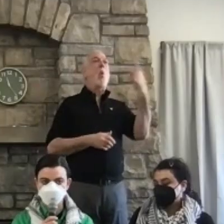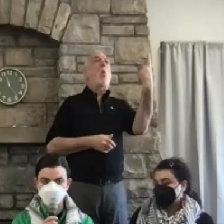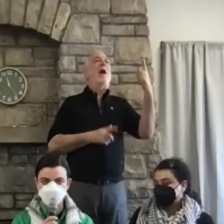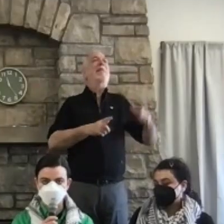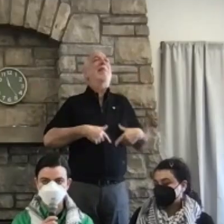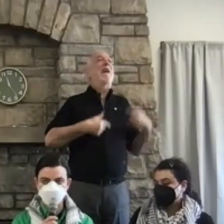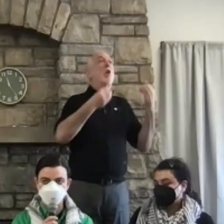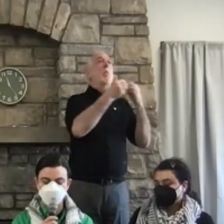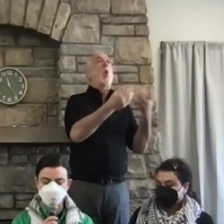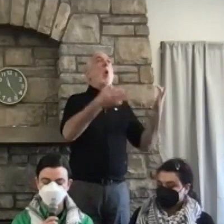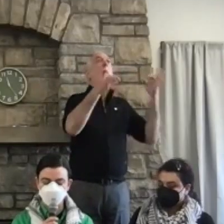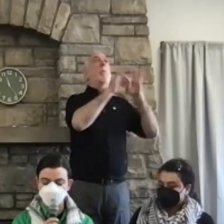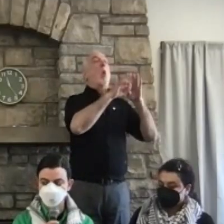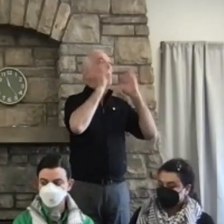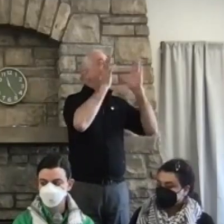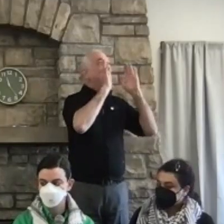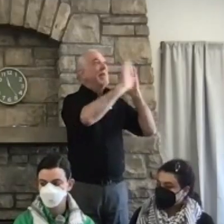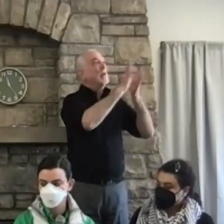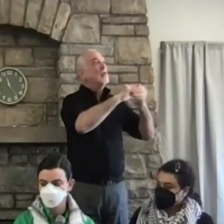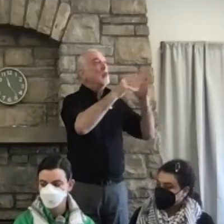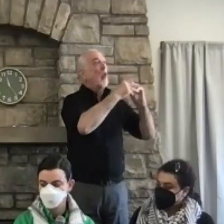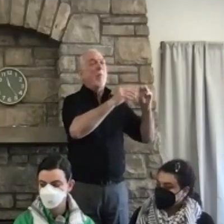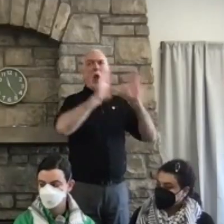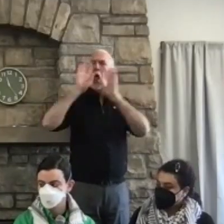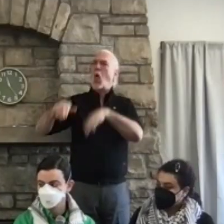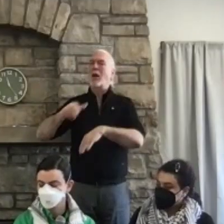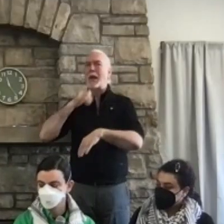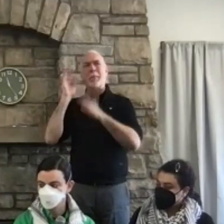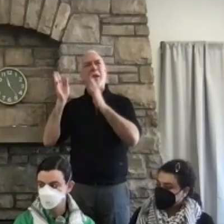tell their stories or talk about what they believe in.